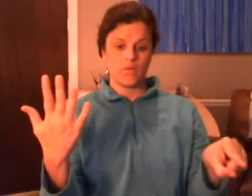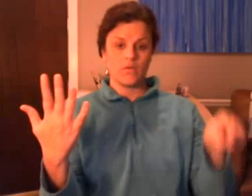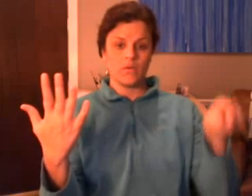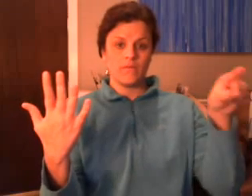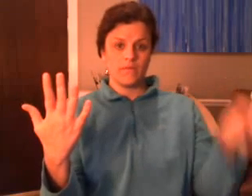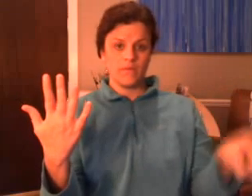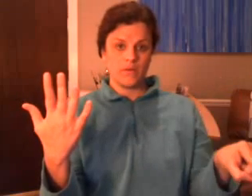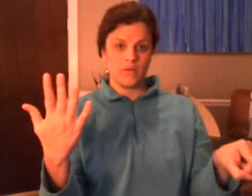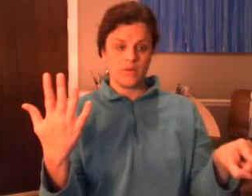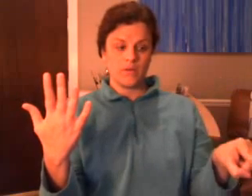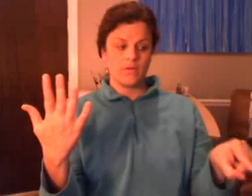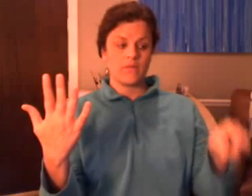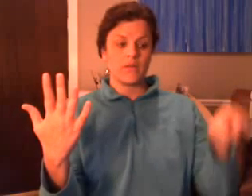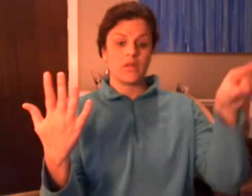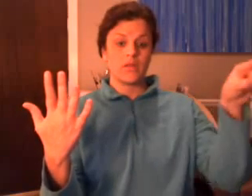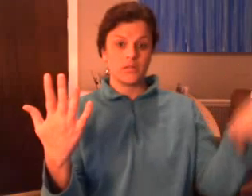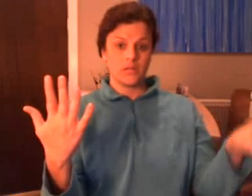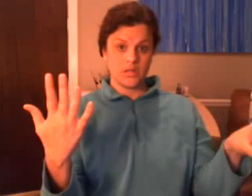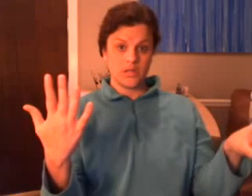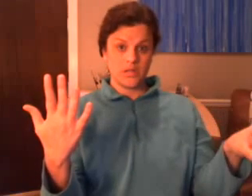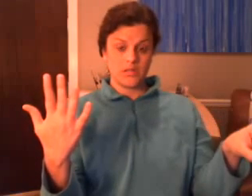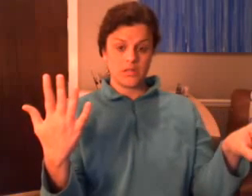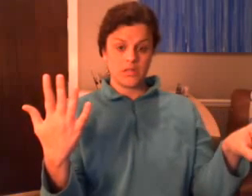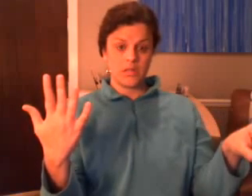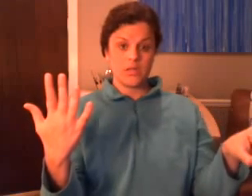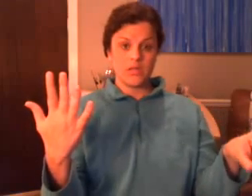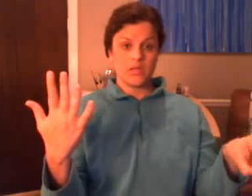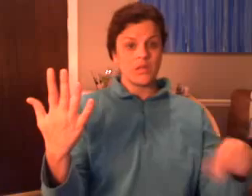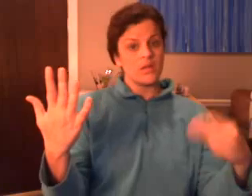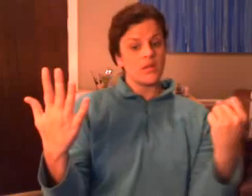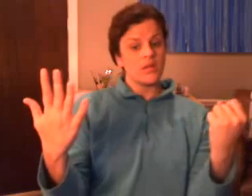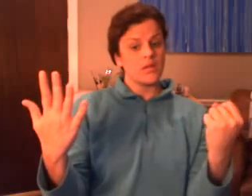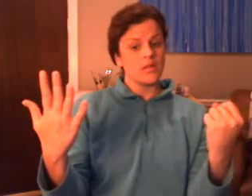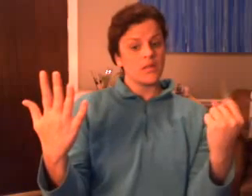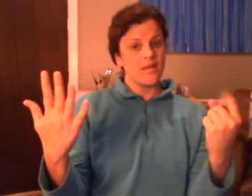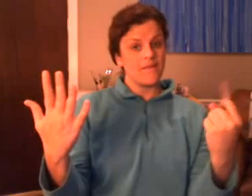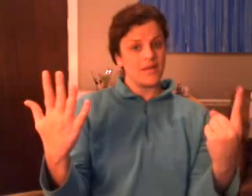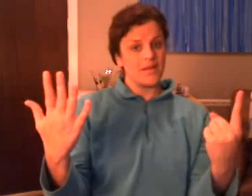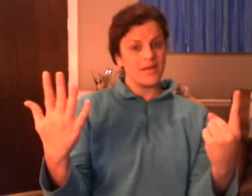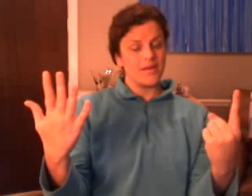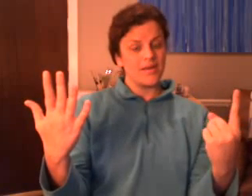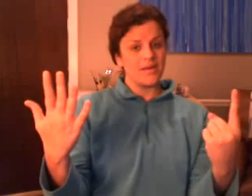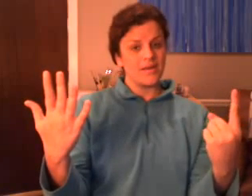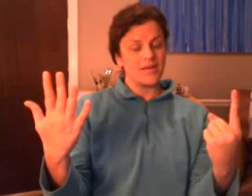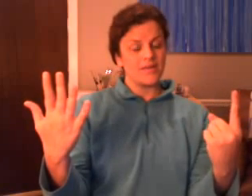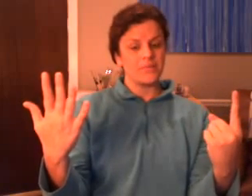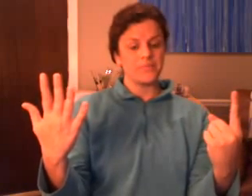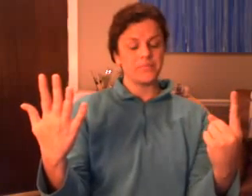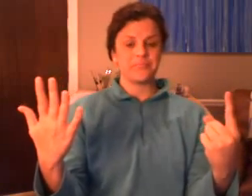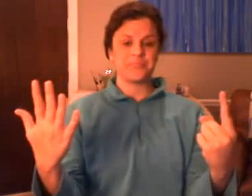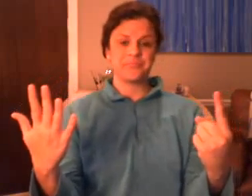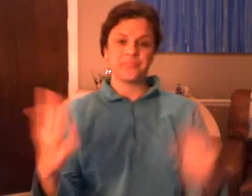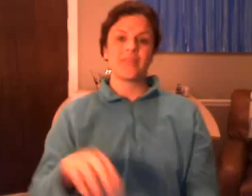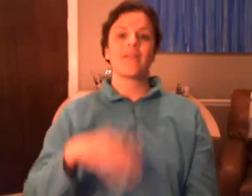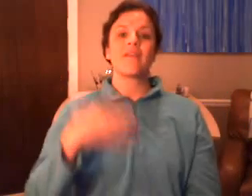4, 5, 6. We're at 11. So 5 plus 6 is equal to